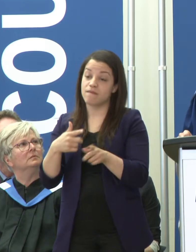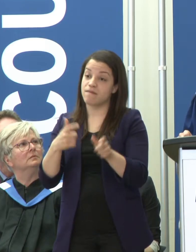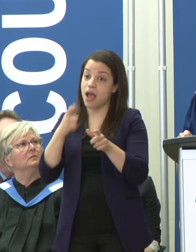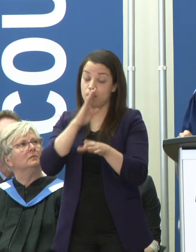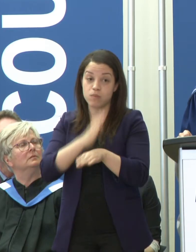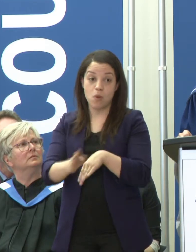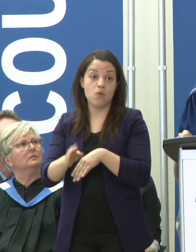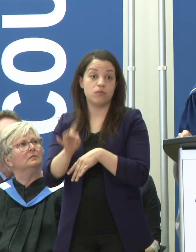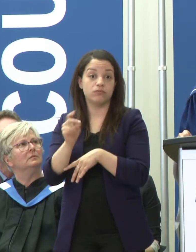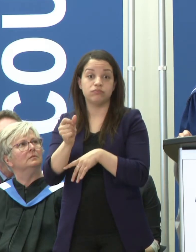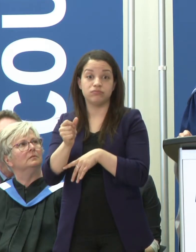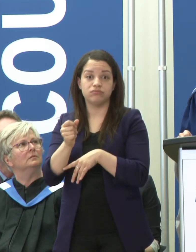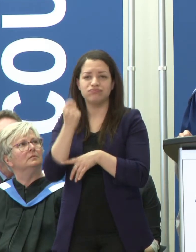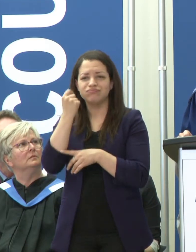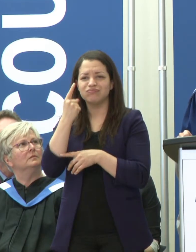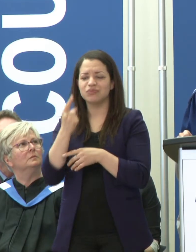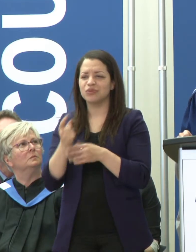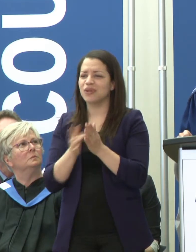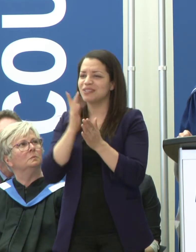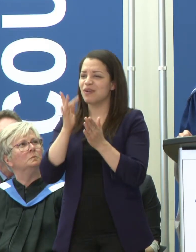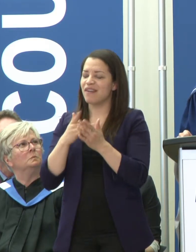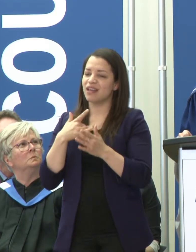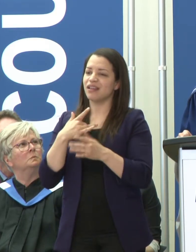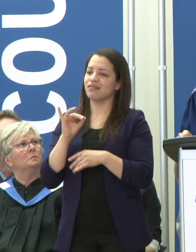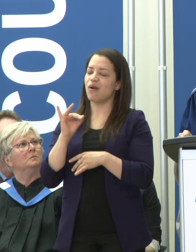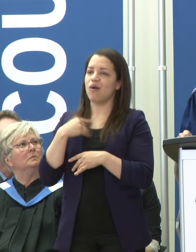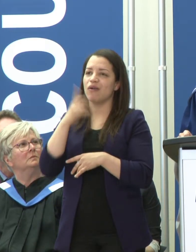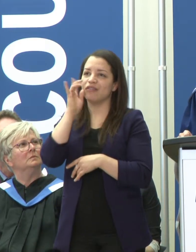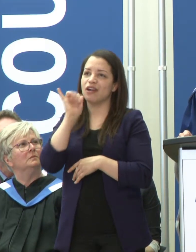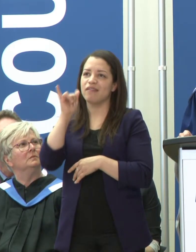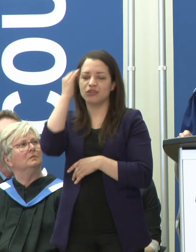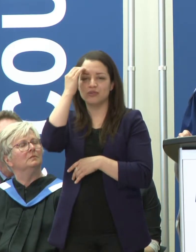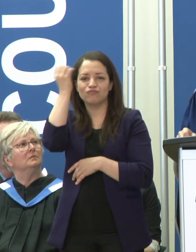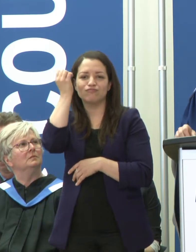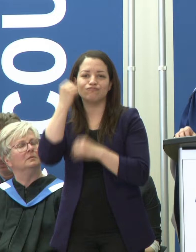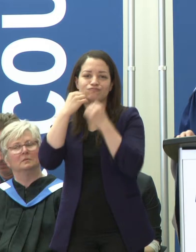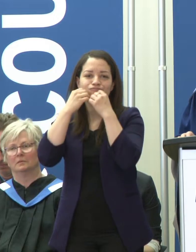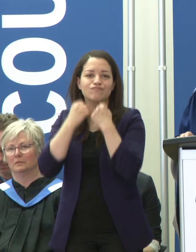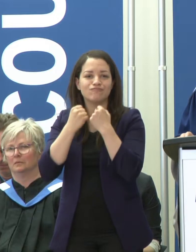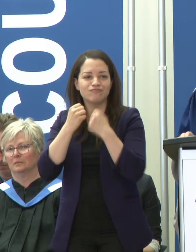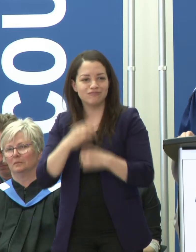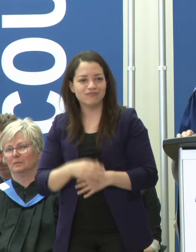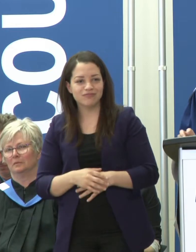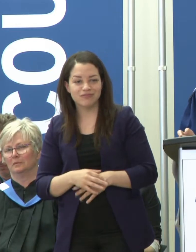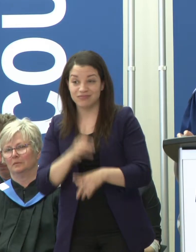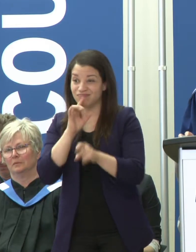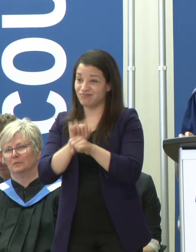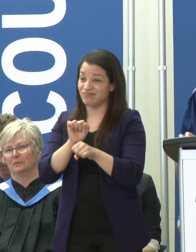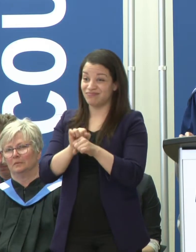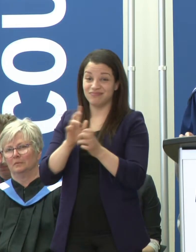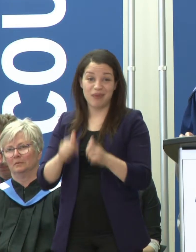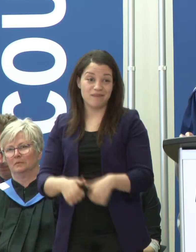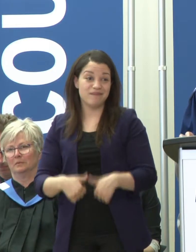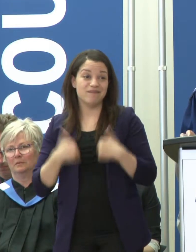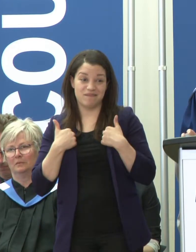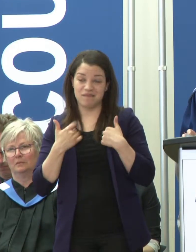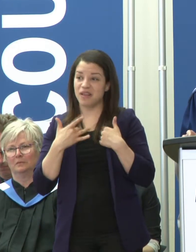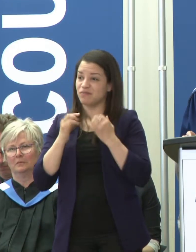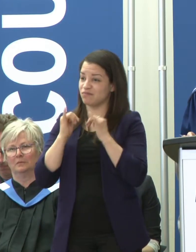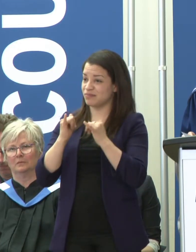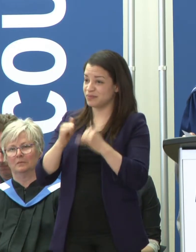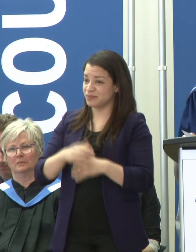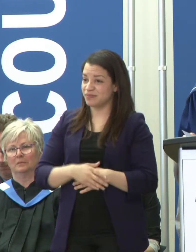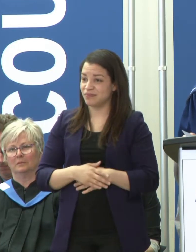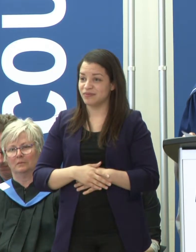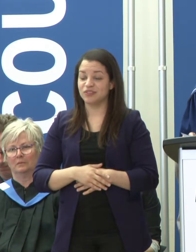said, some of the days lasted forever. And I think that's true for life in general. So graduates,